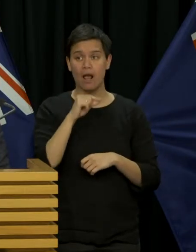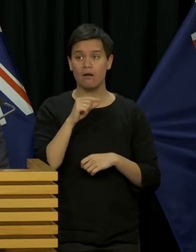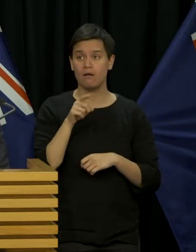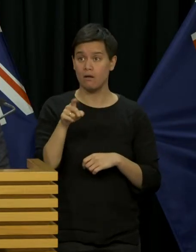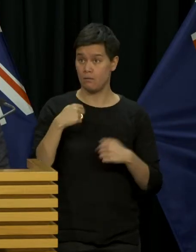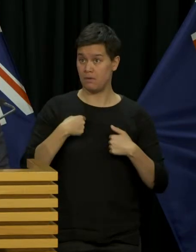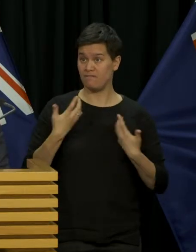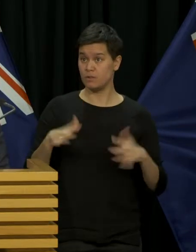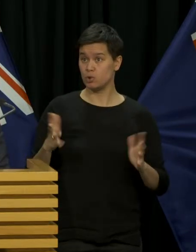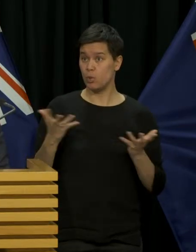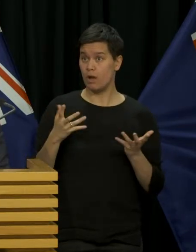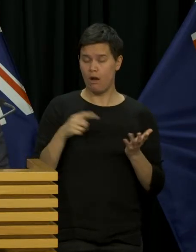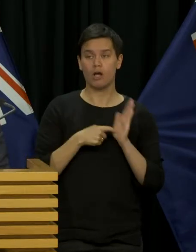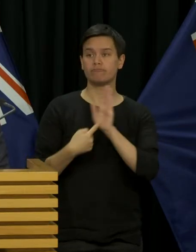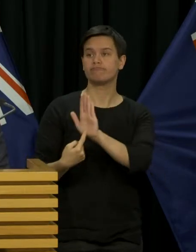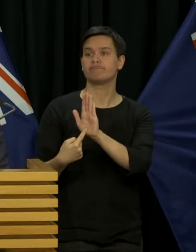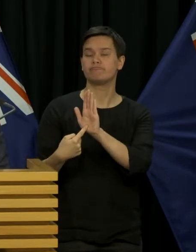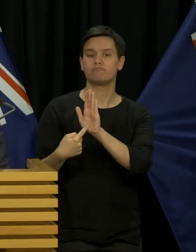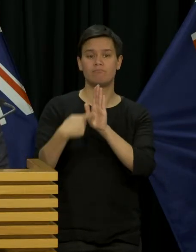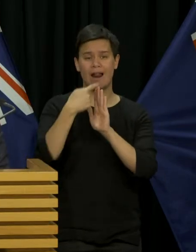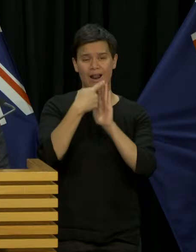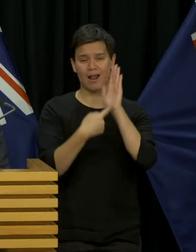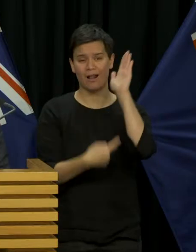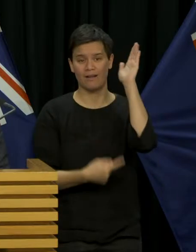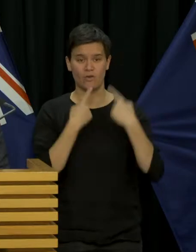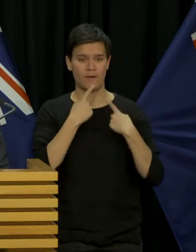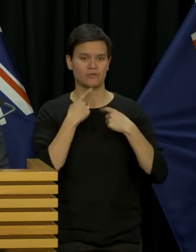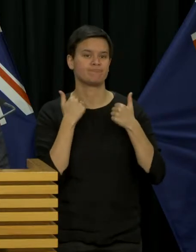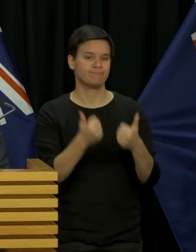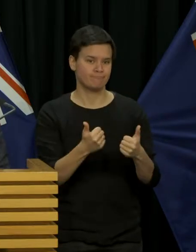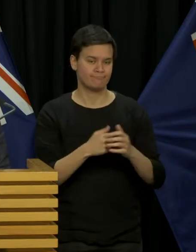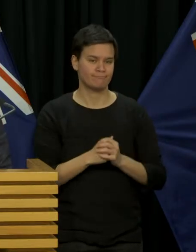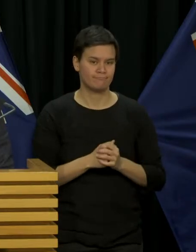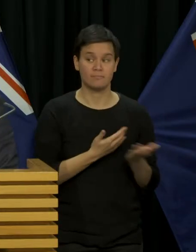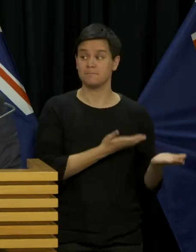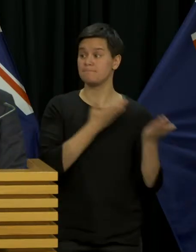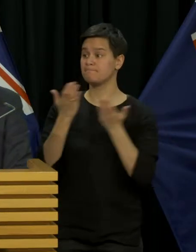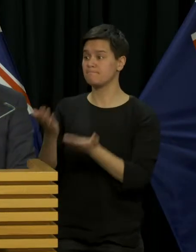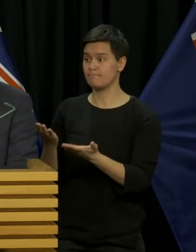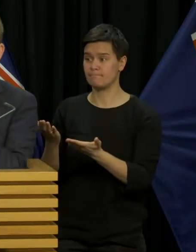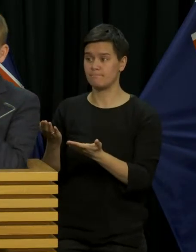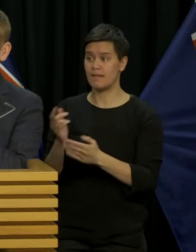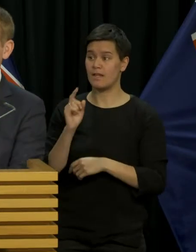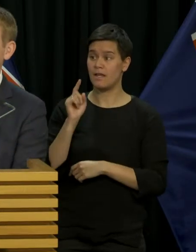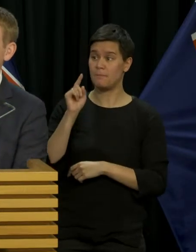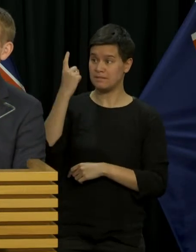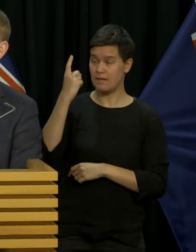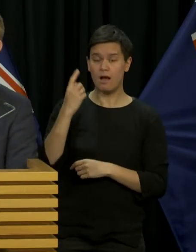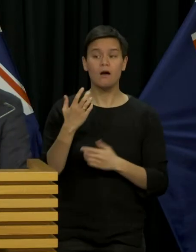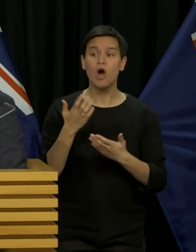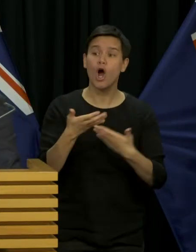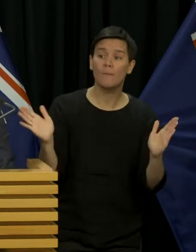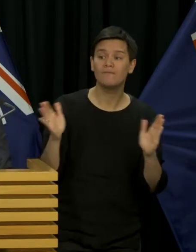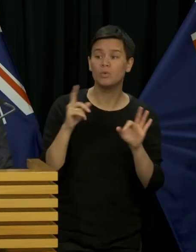been over the preceding month or so. Thank you, Minister. Happy to take your questions. Yeah. The South Korea case, have you